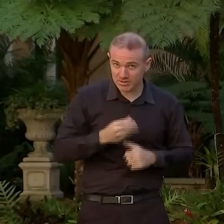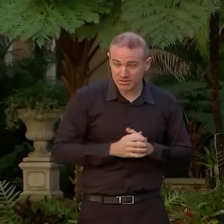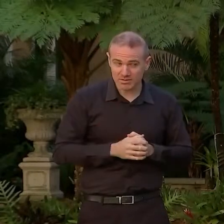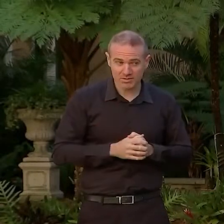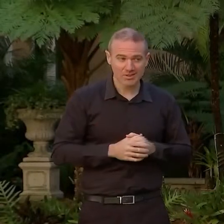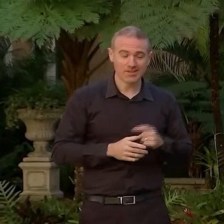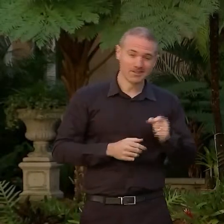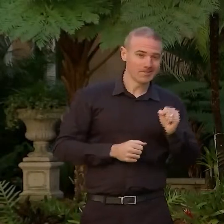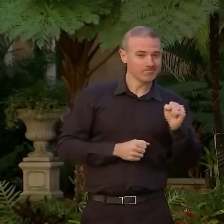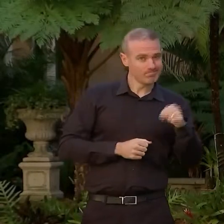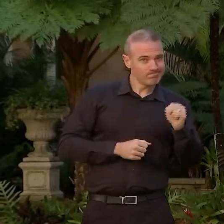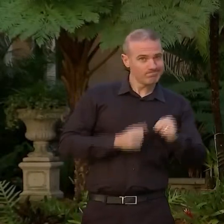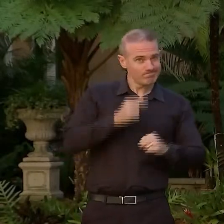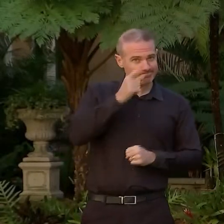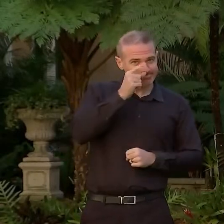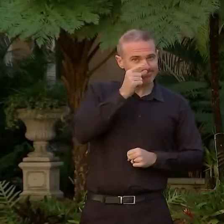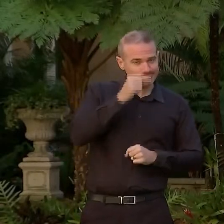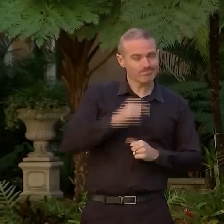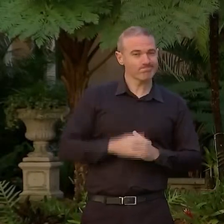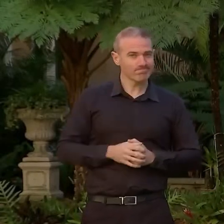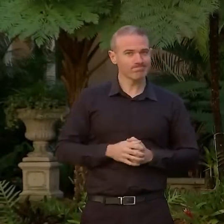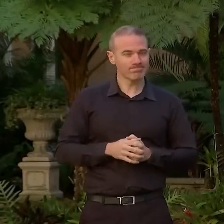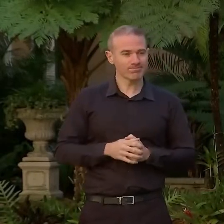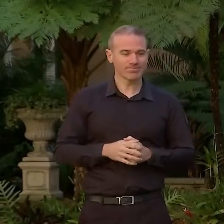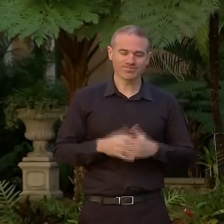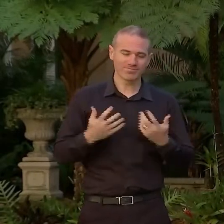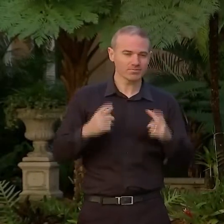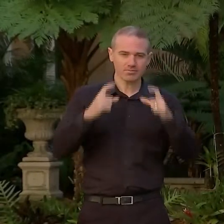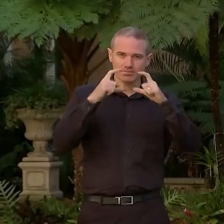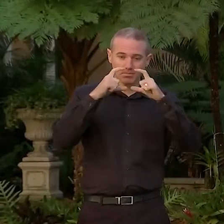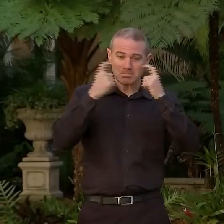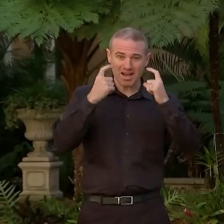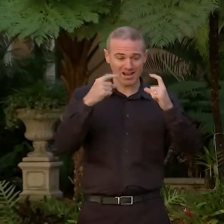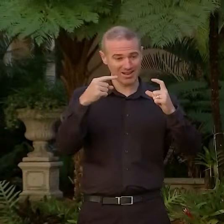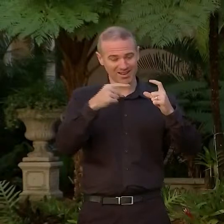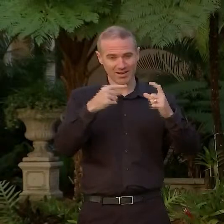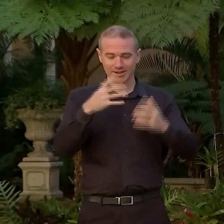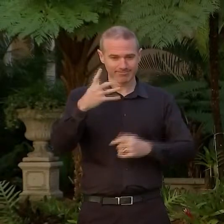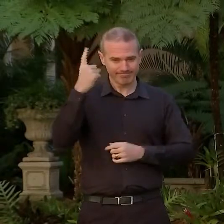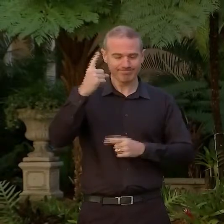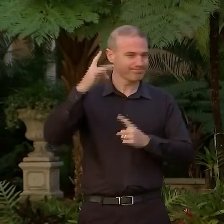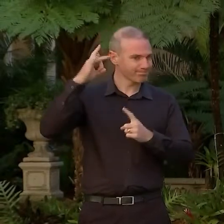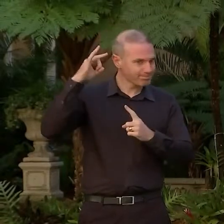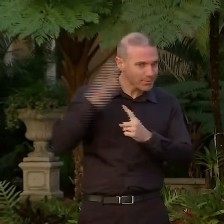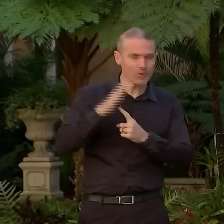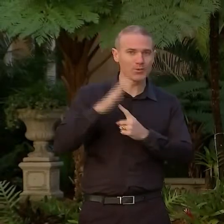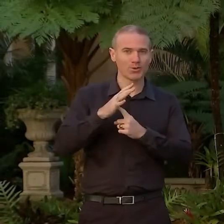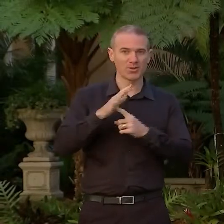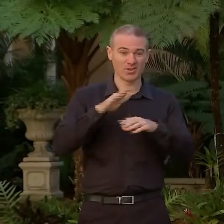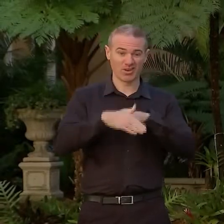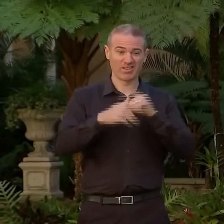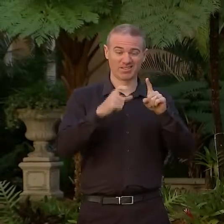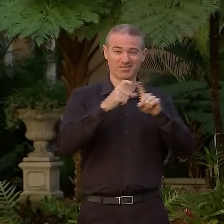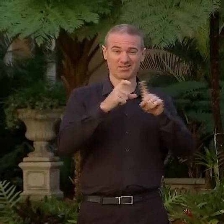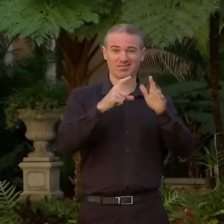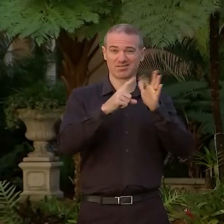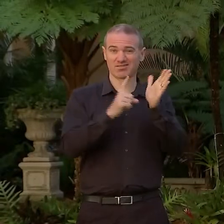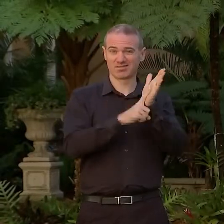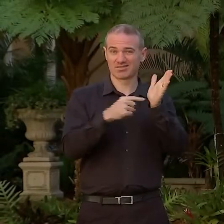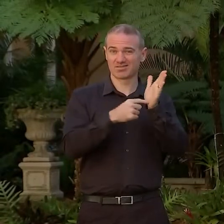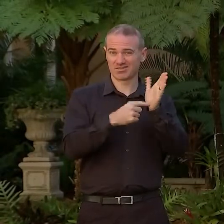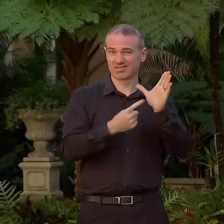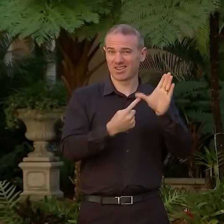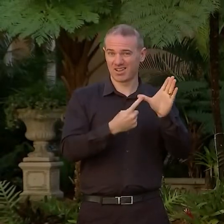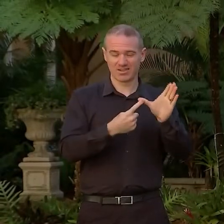possible, yes. Masks are just so critical with this Delta variant. They really and truly